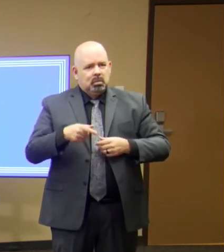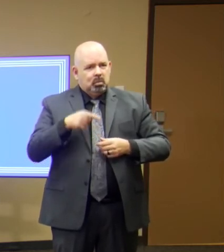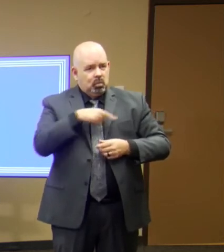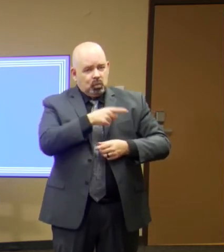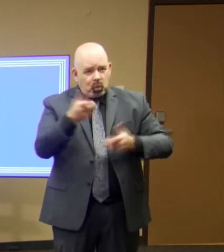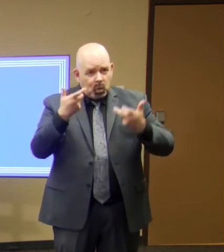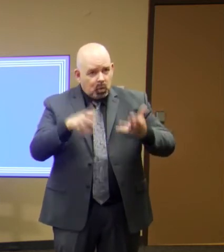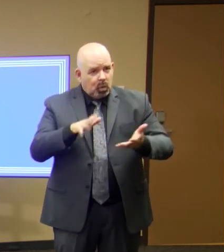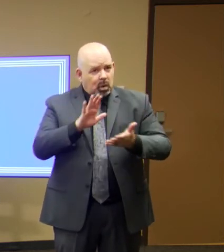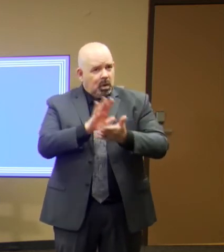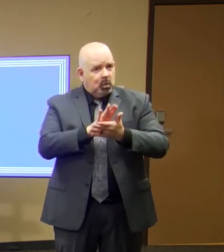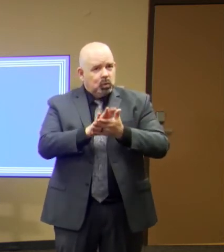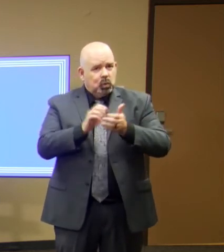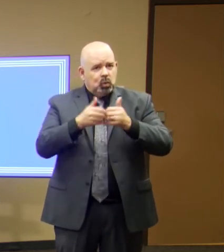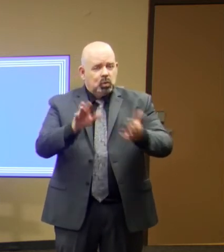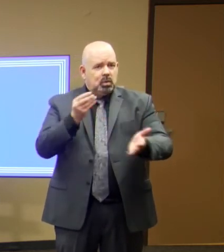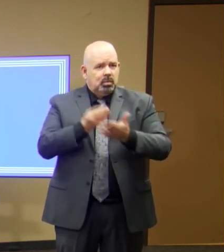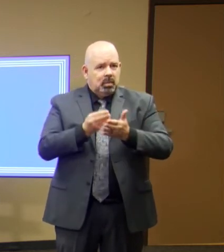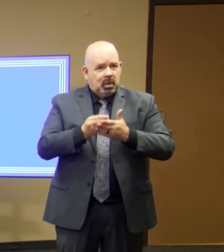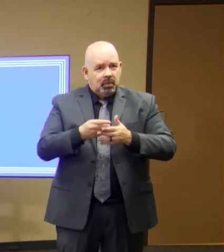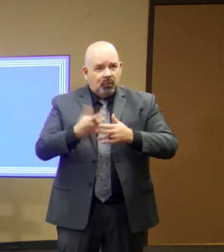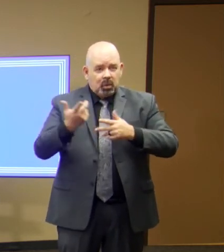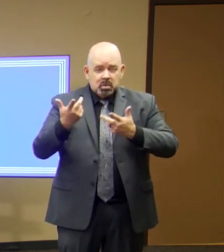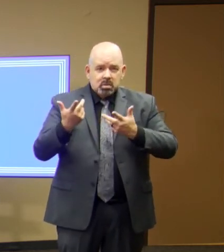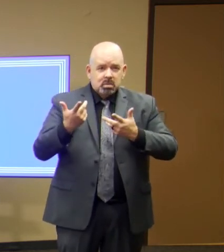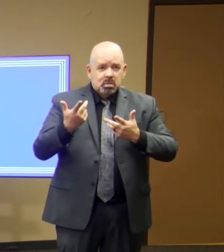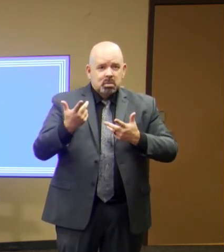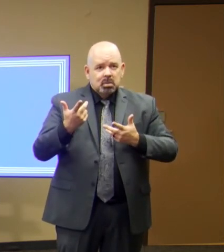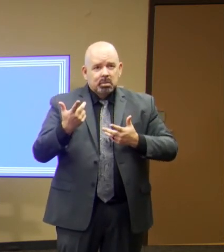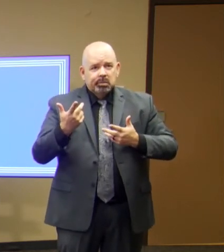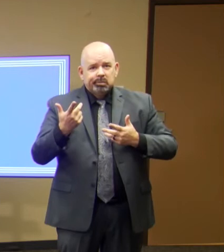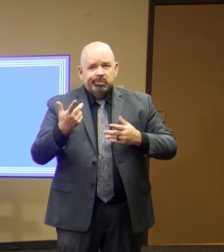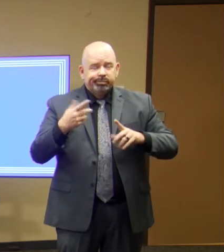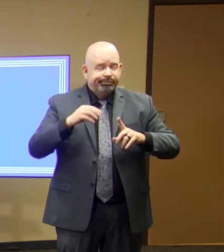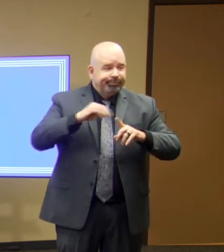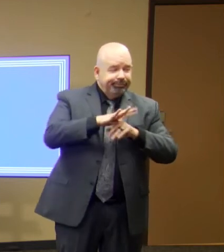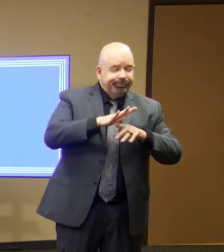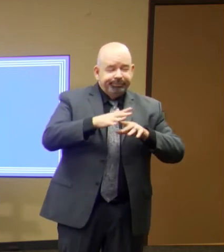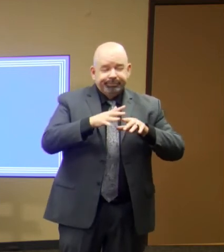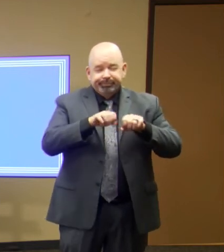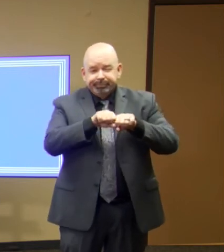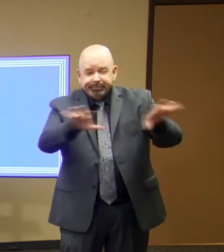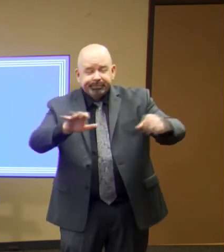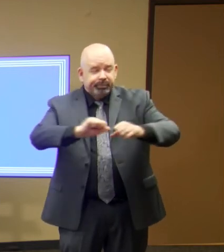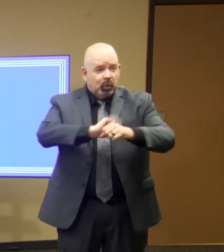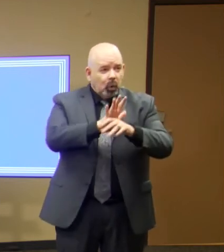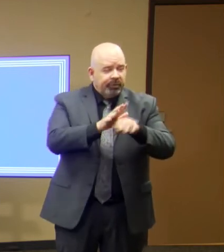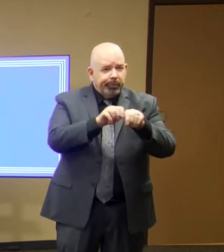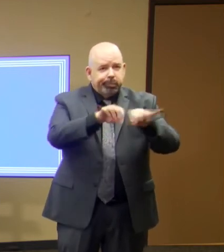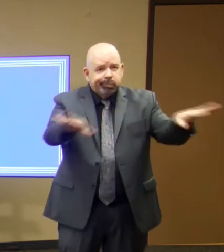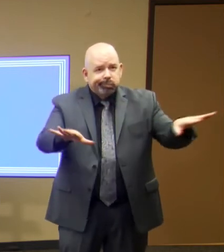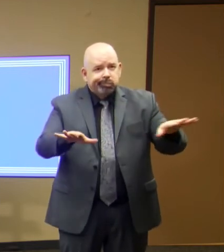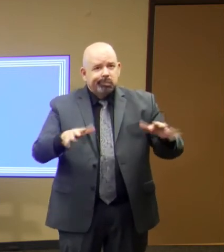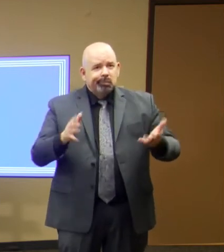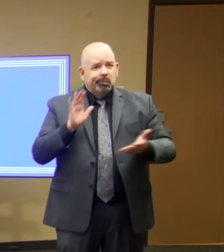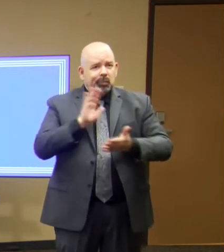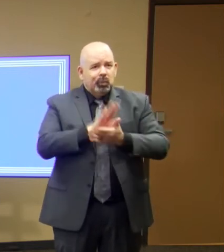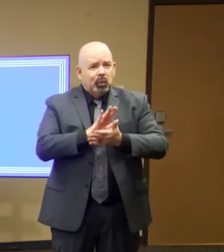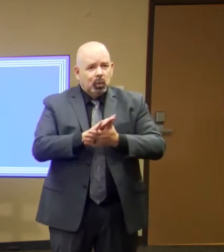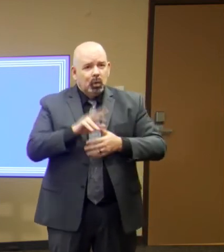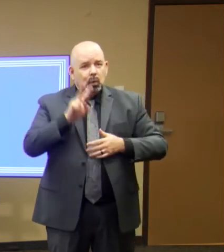everybody's just around one more person than they're normally around, that's 2.7 million more contacts in